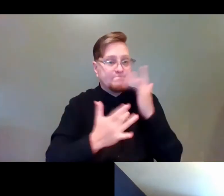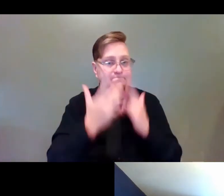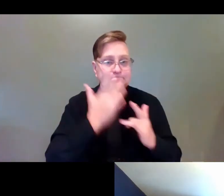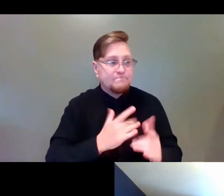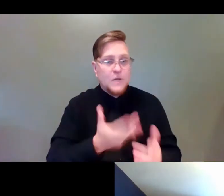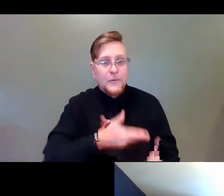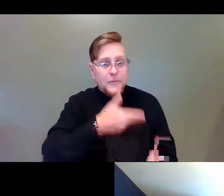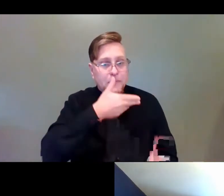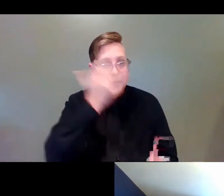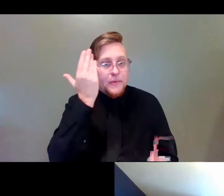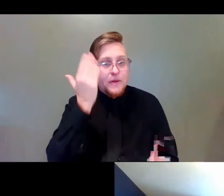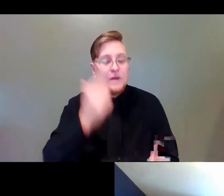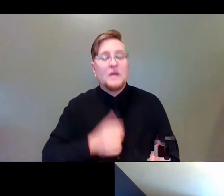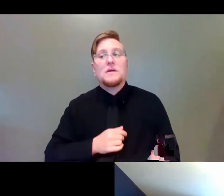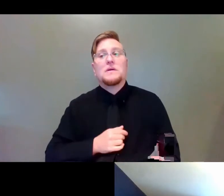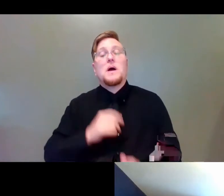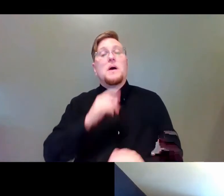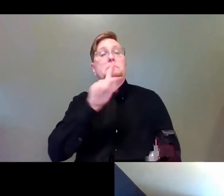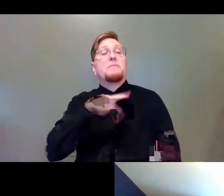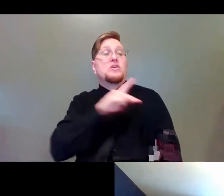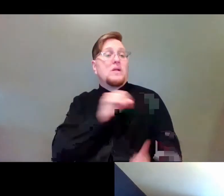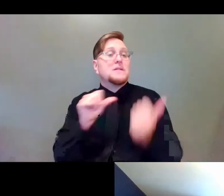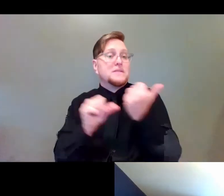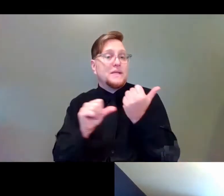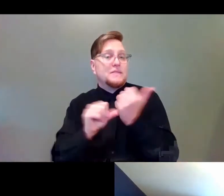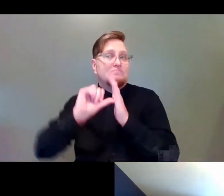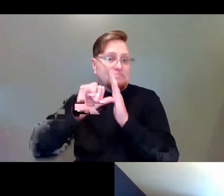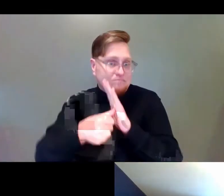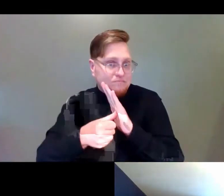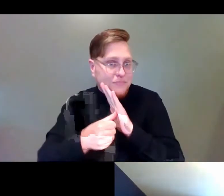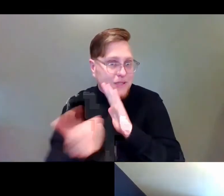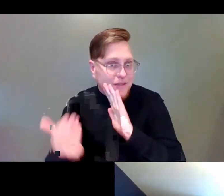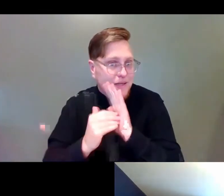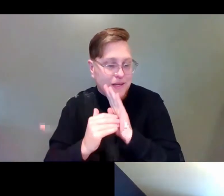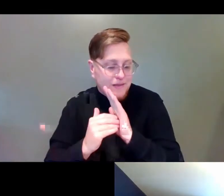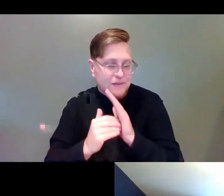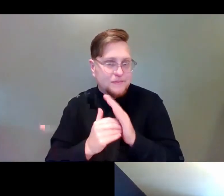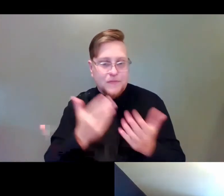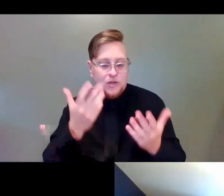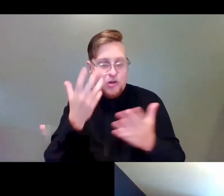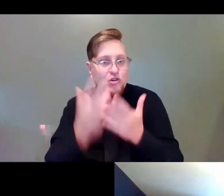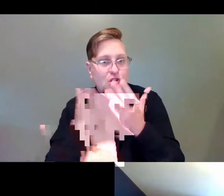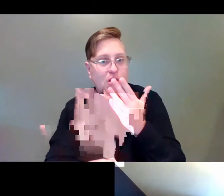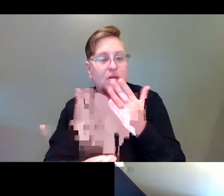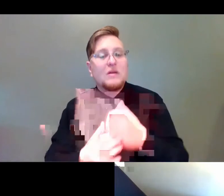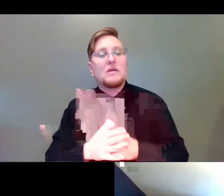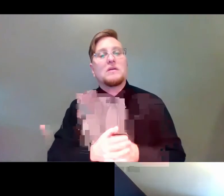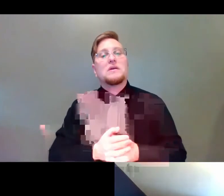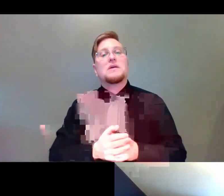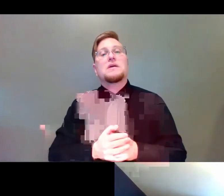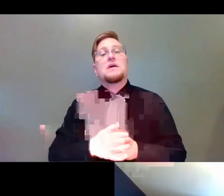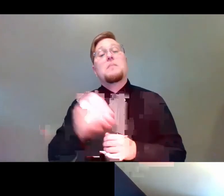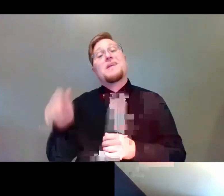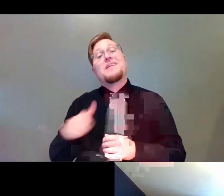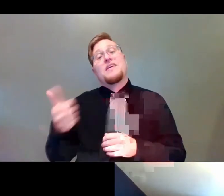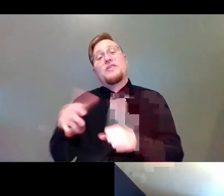personal assistance. So there's lots, and unfortunately the other huge area is violence against